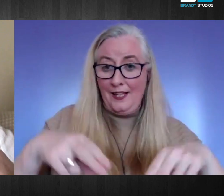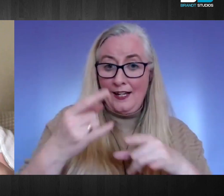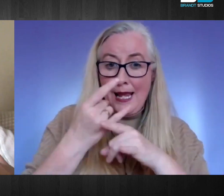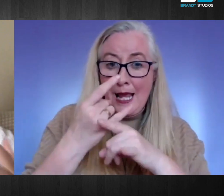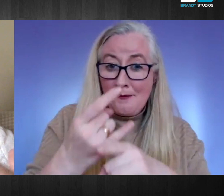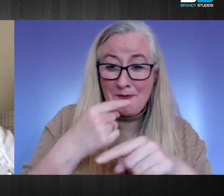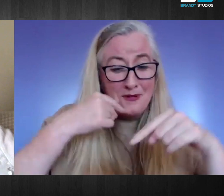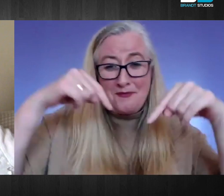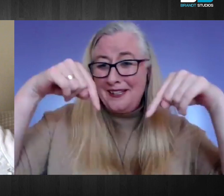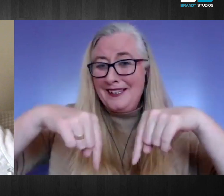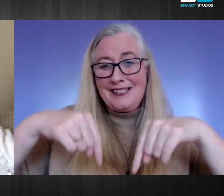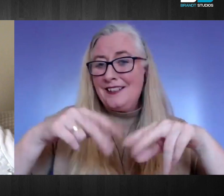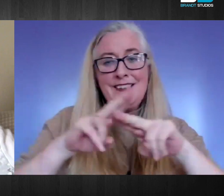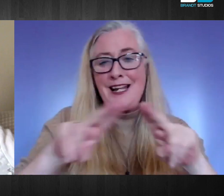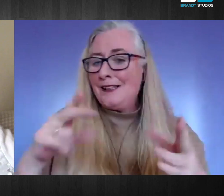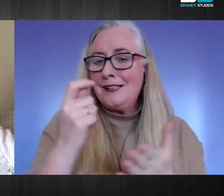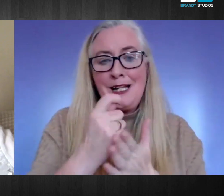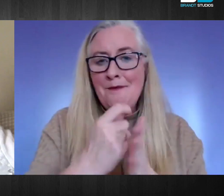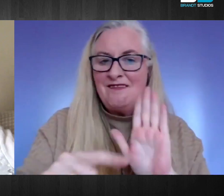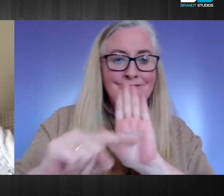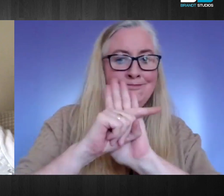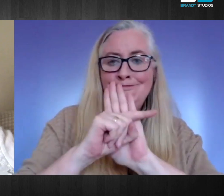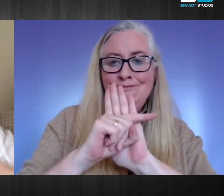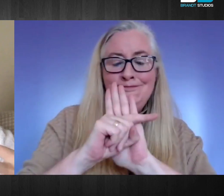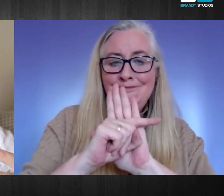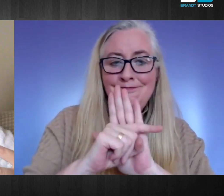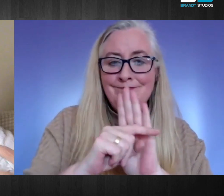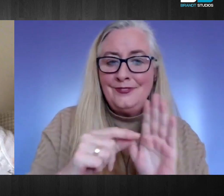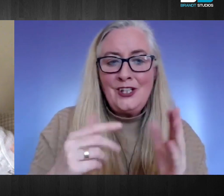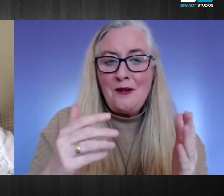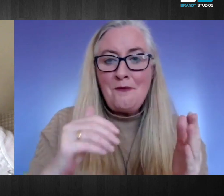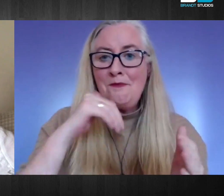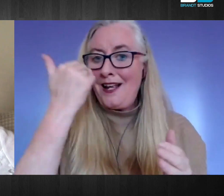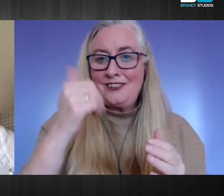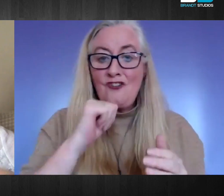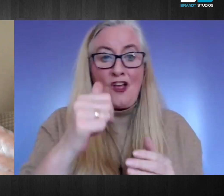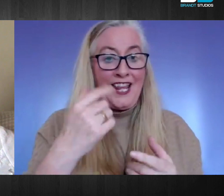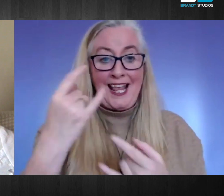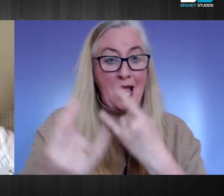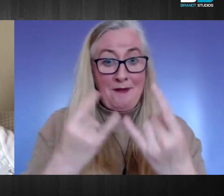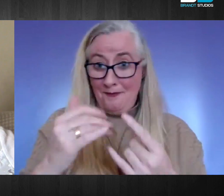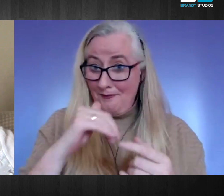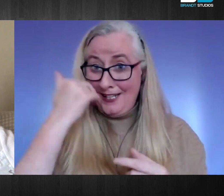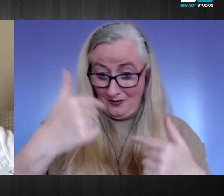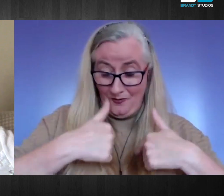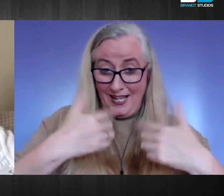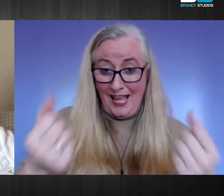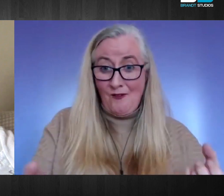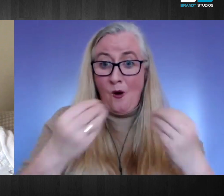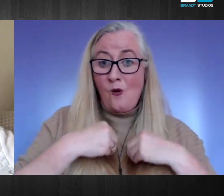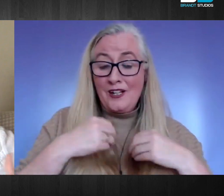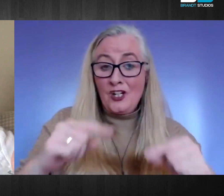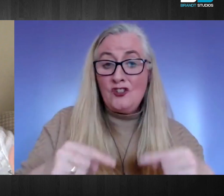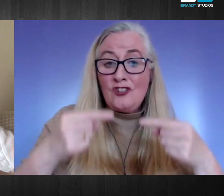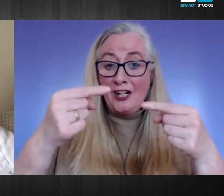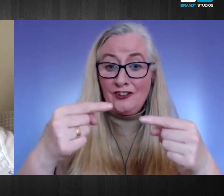be very negative about the fact that it hasn't been happening so far. And of course, we ourselves are challenged with the issues around the pandemic, and we're